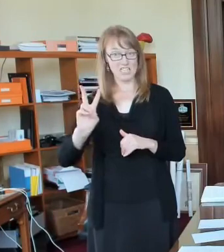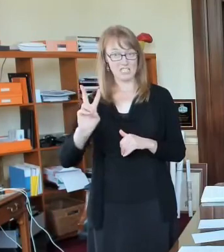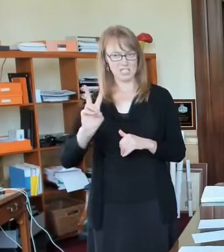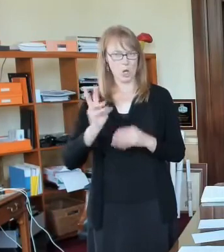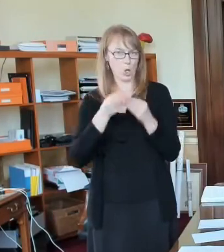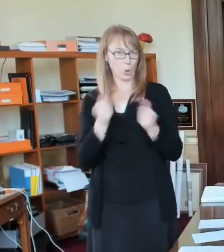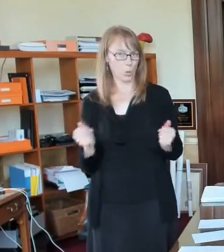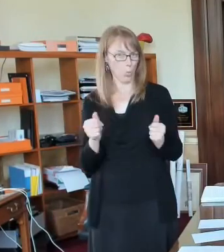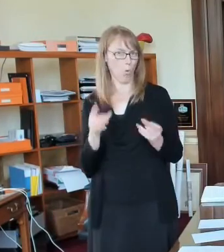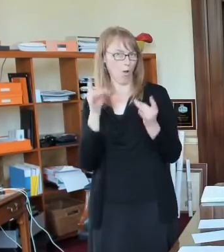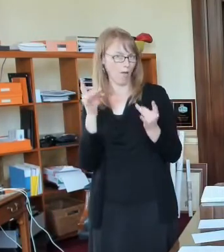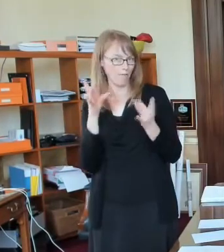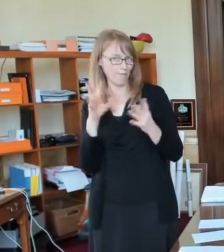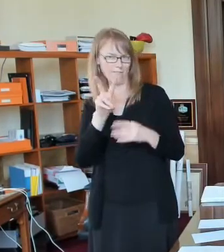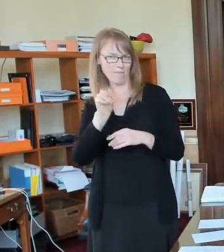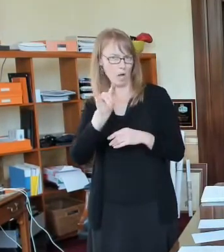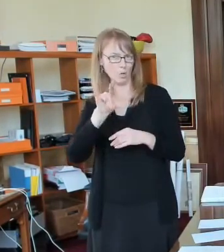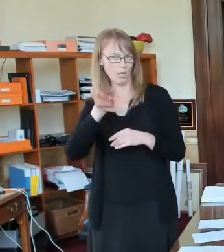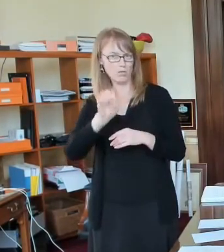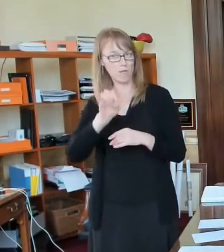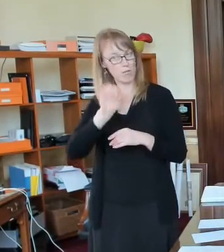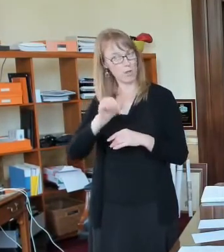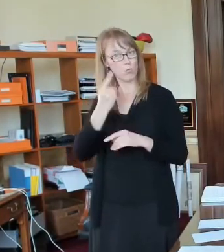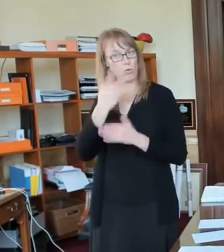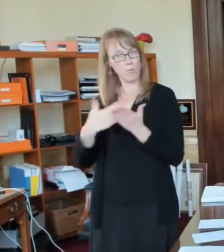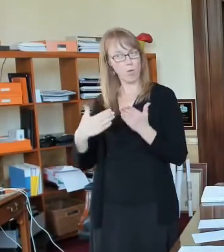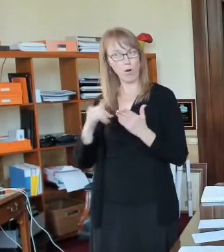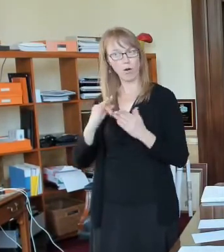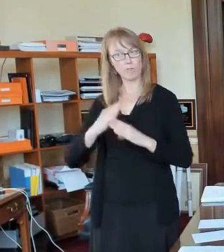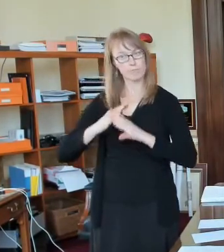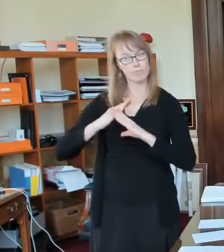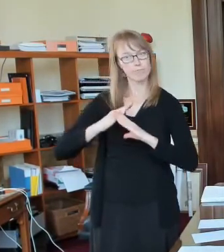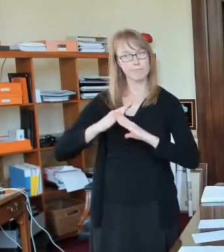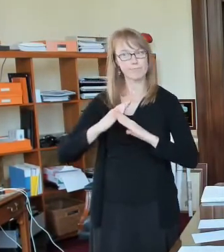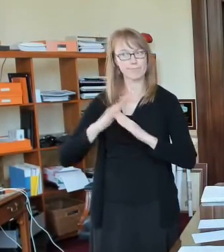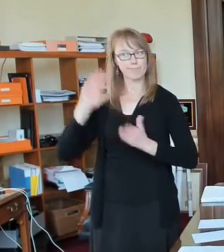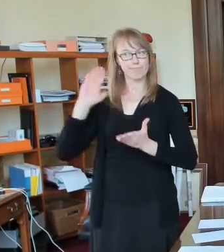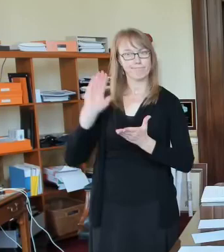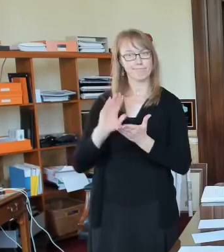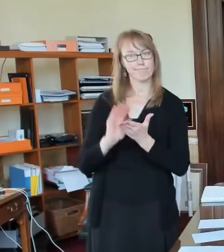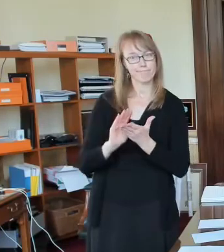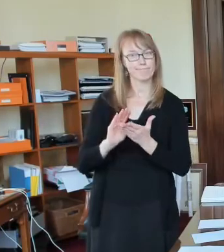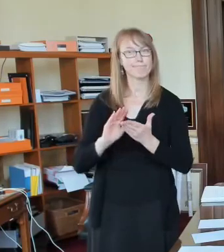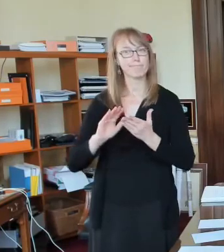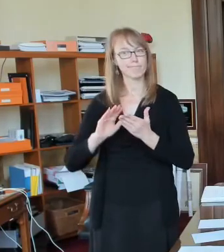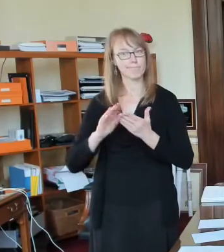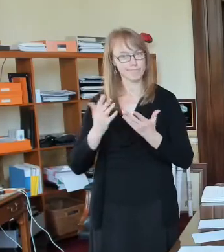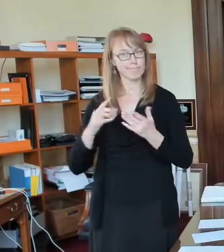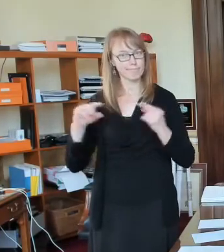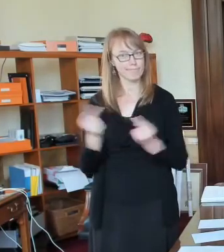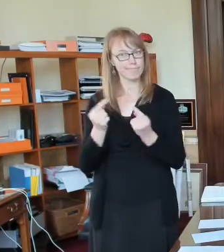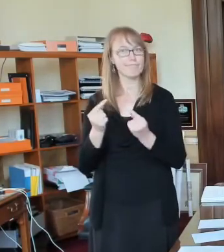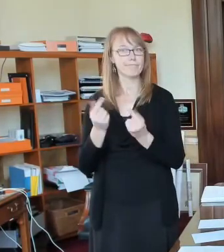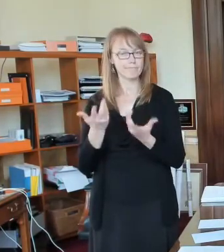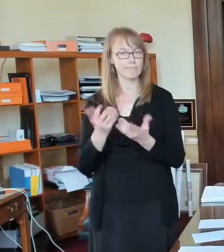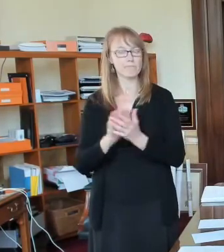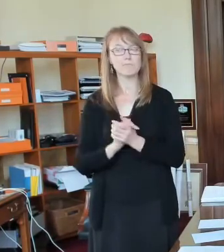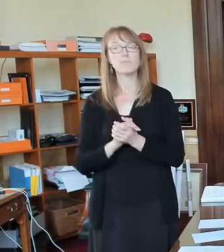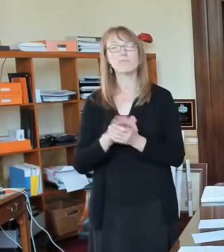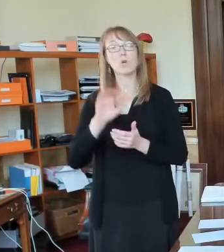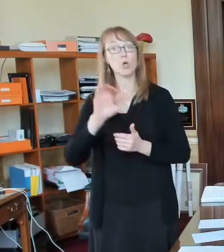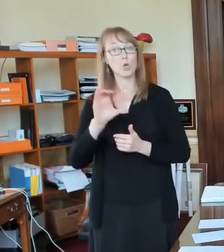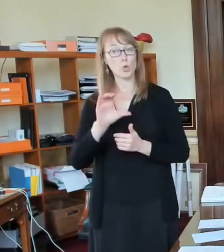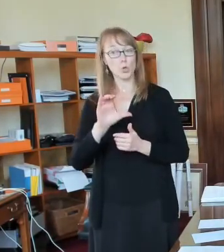important part of prevention, and it is launched